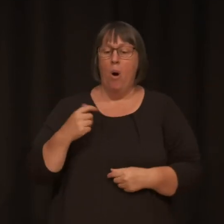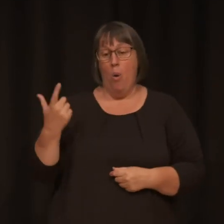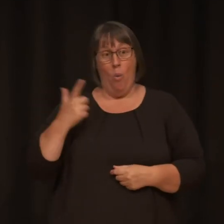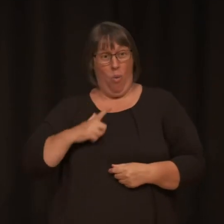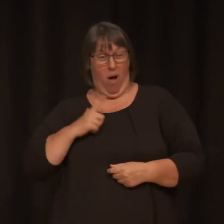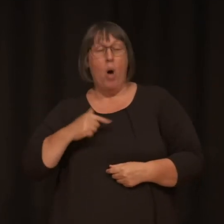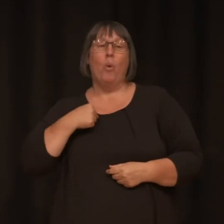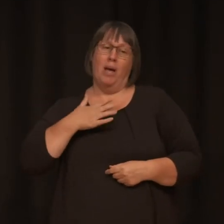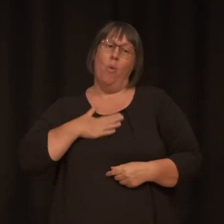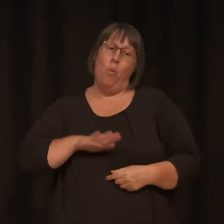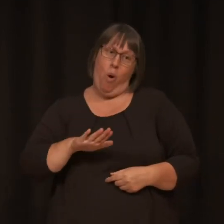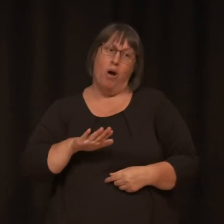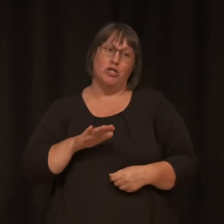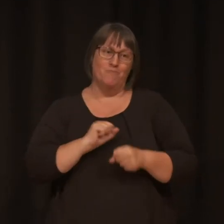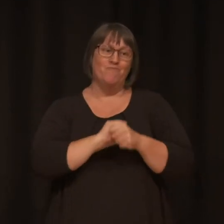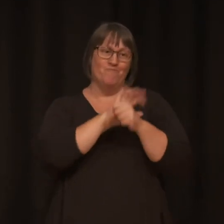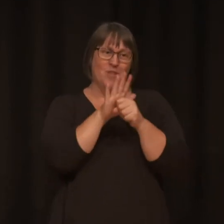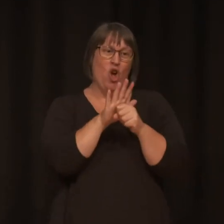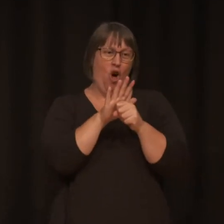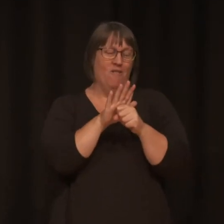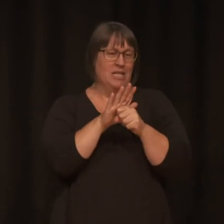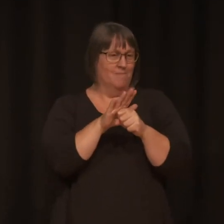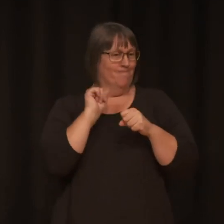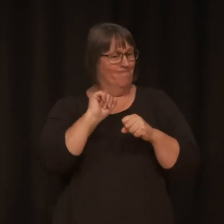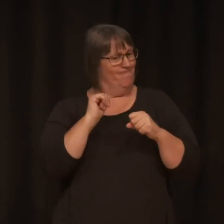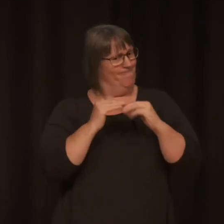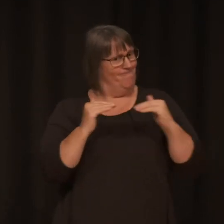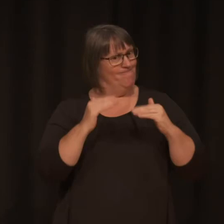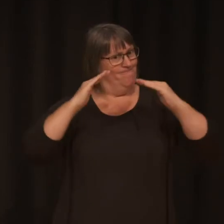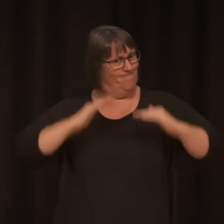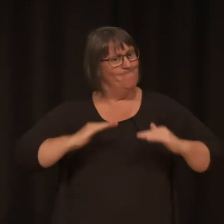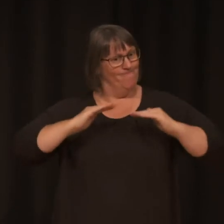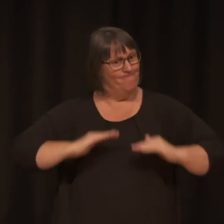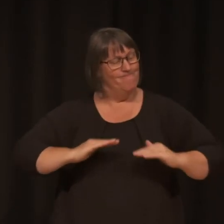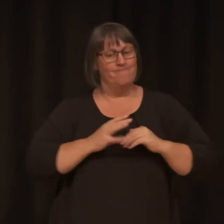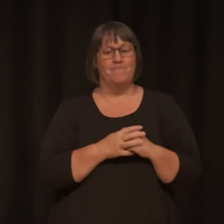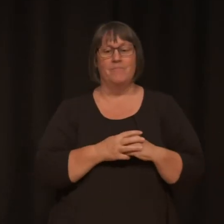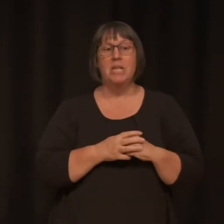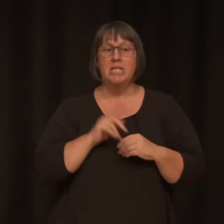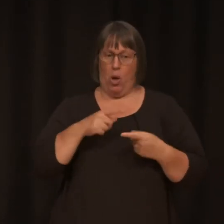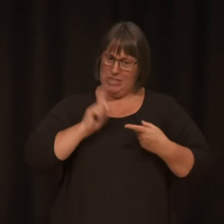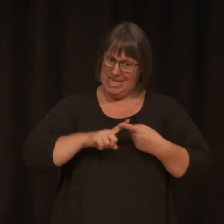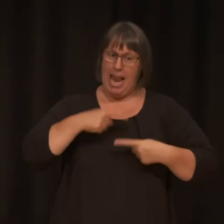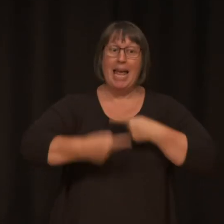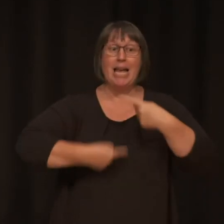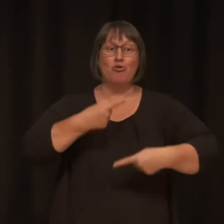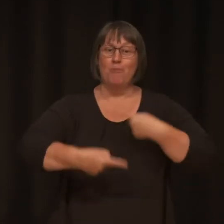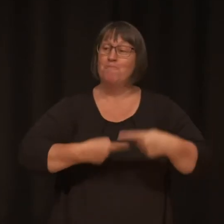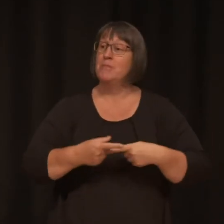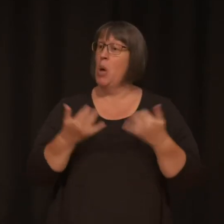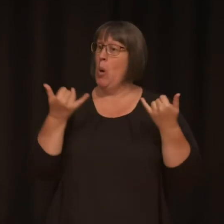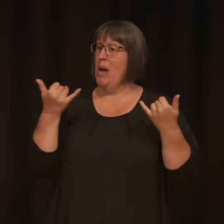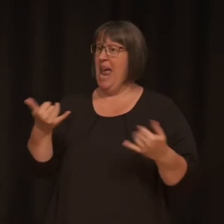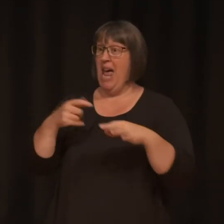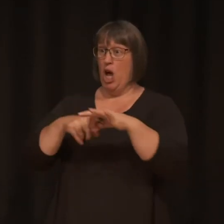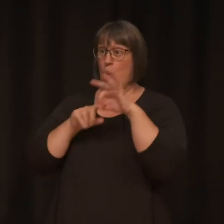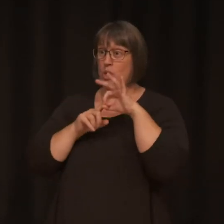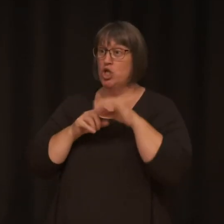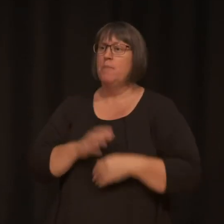Zealand COVID-free. Let's mark it and celebrate it, but let's ultimately keep going. I'm now happy to take